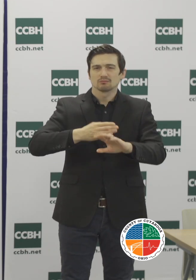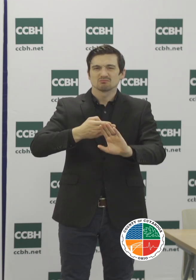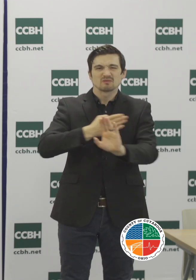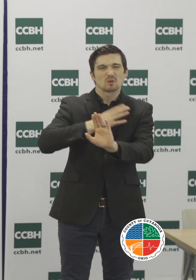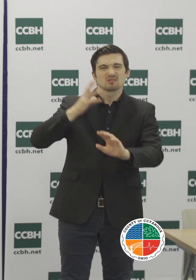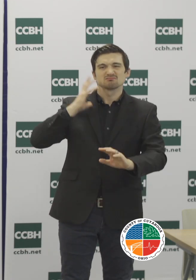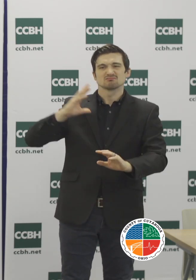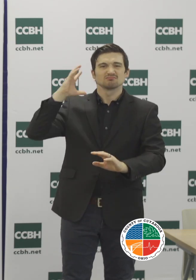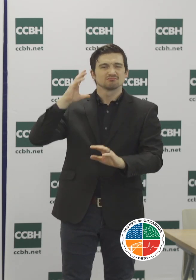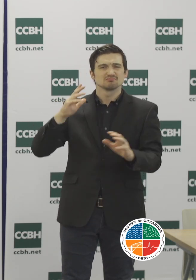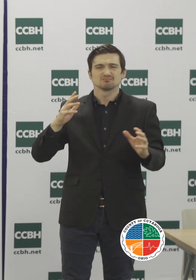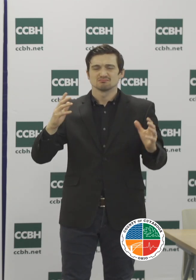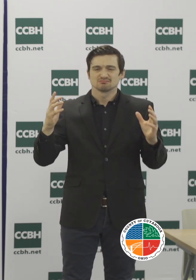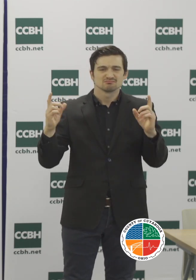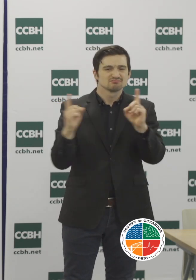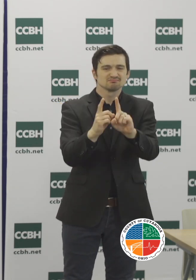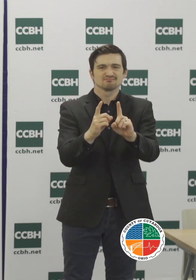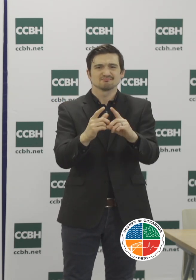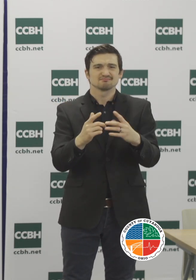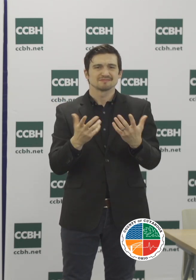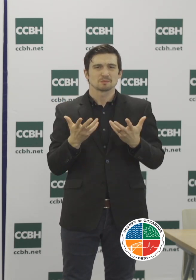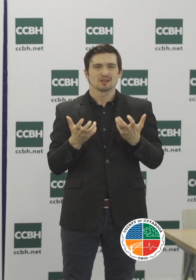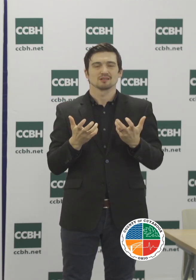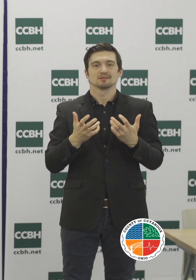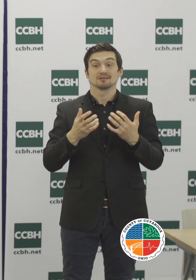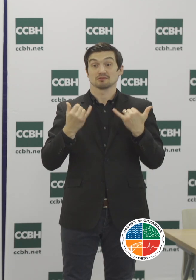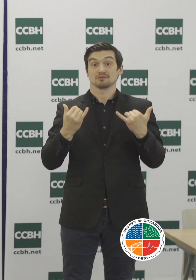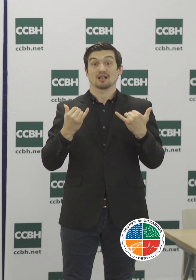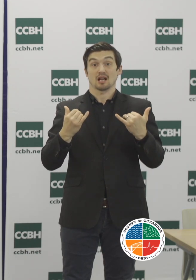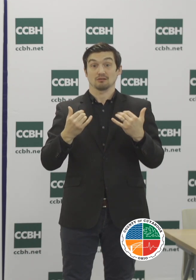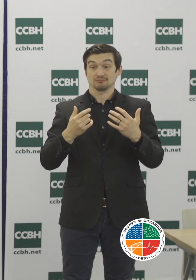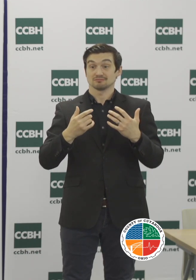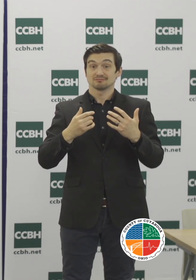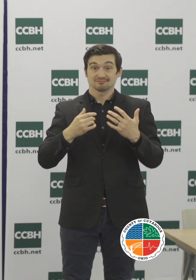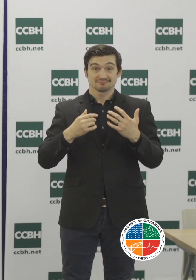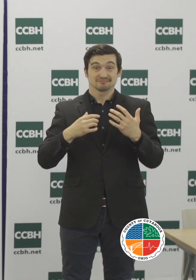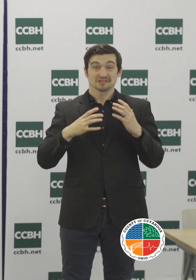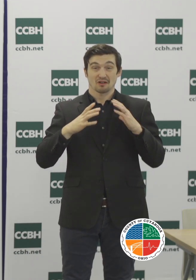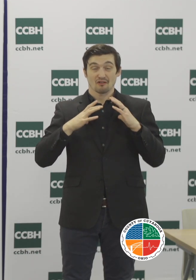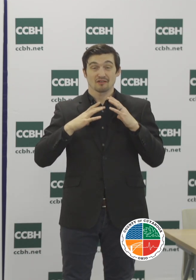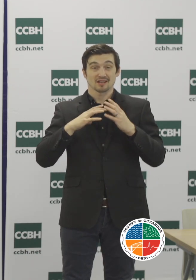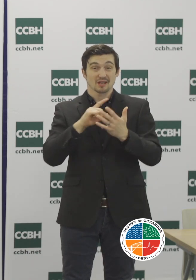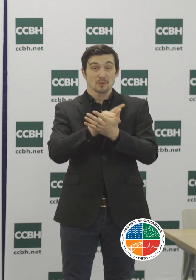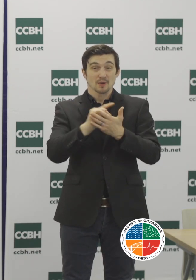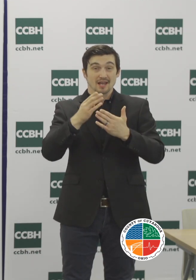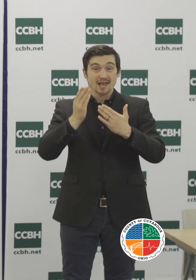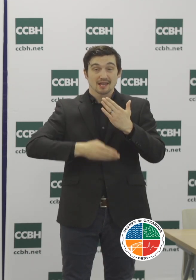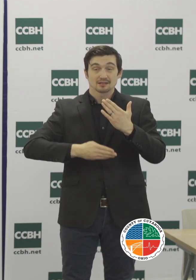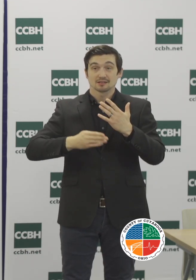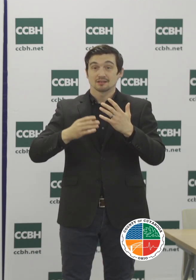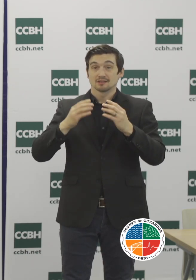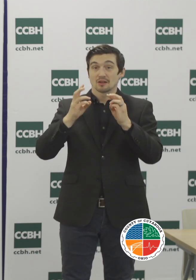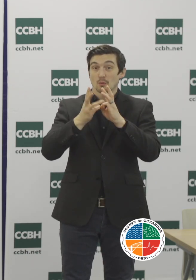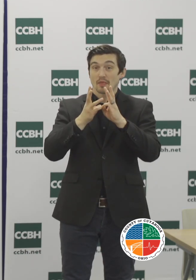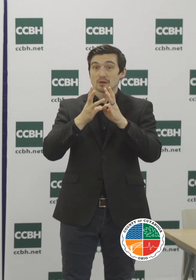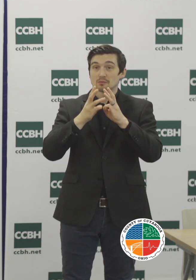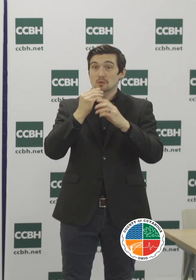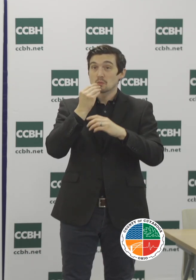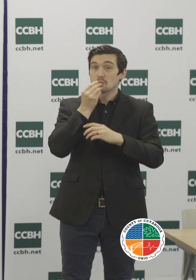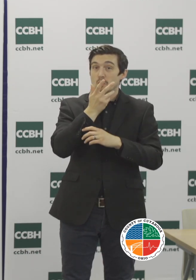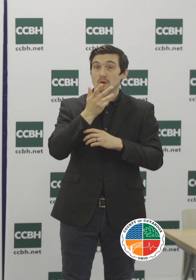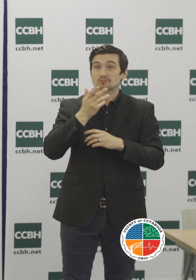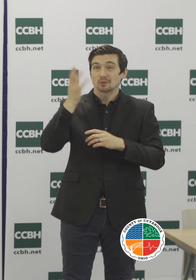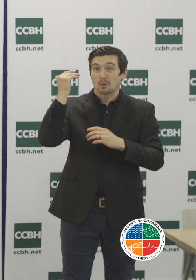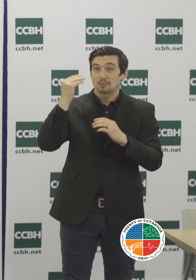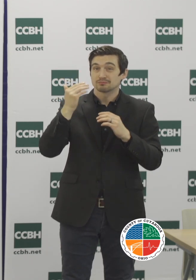before. We're heading into a holiday weekend, and the weather is warmer. Hopefully, we may even get a day or two without